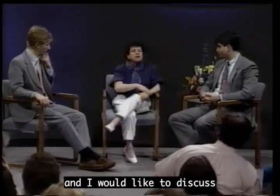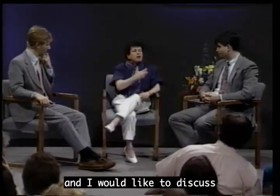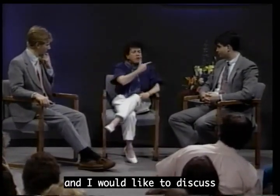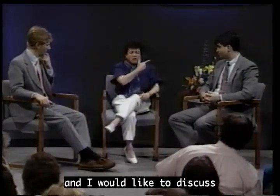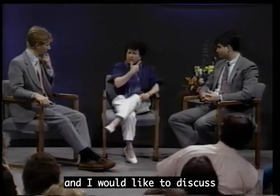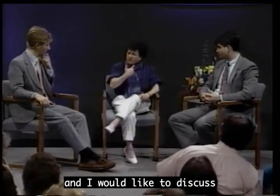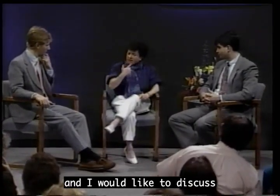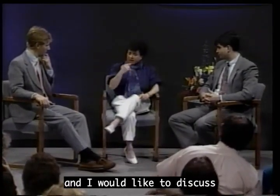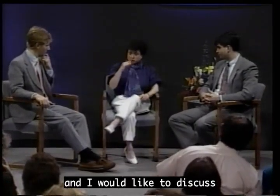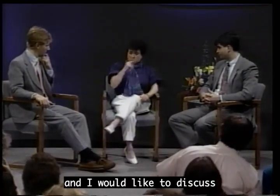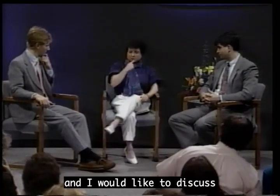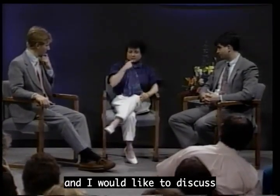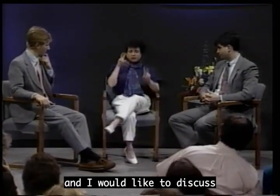the criticism that he's received.